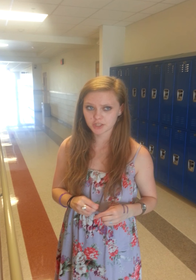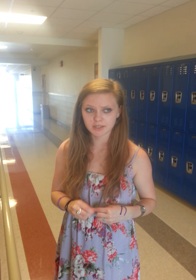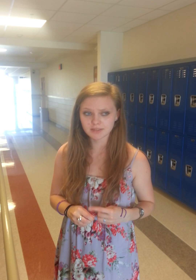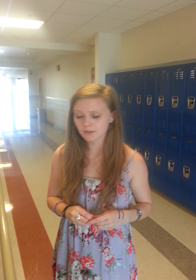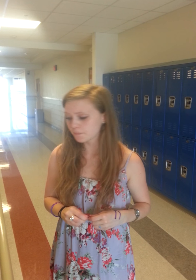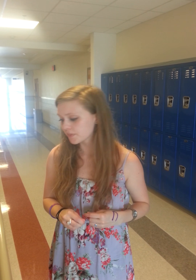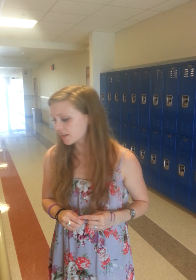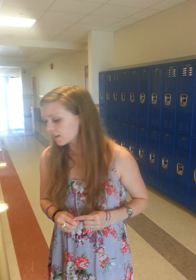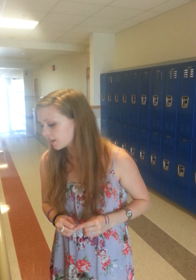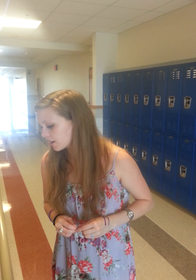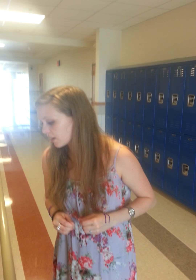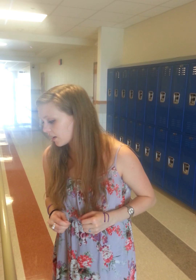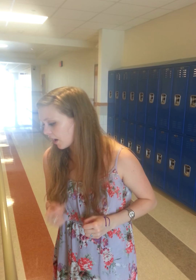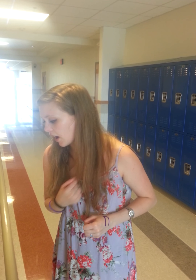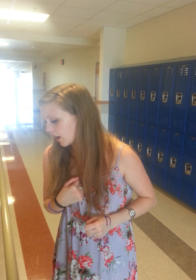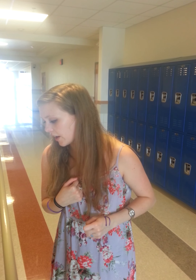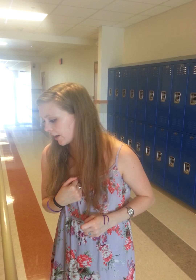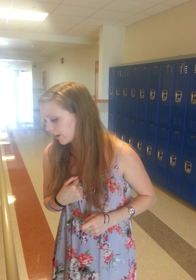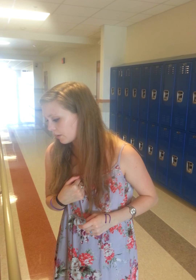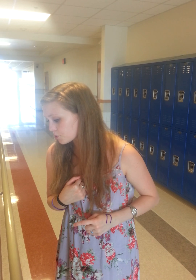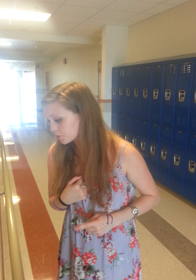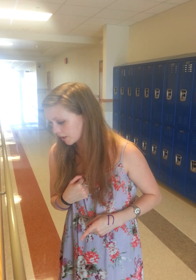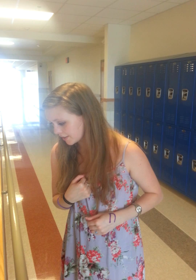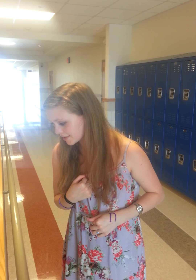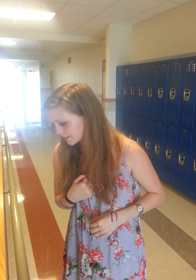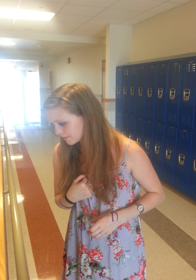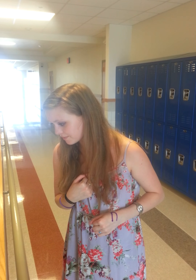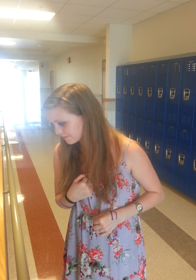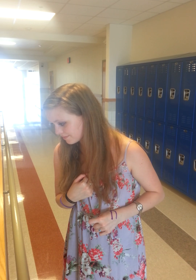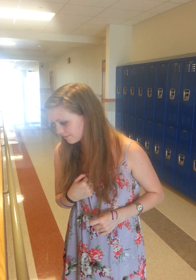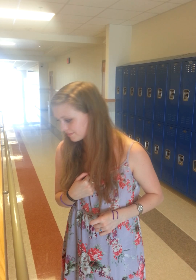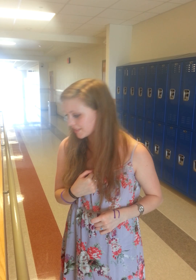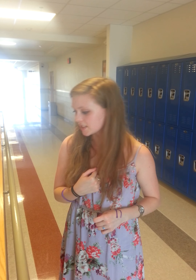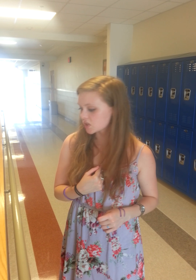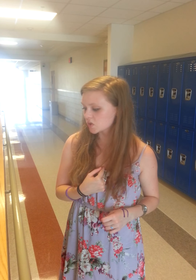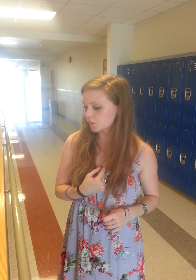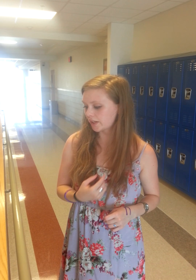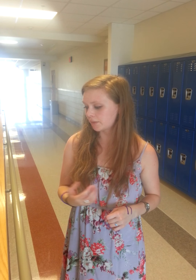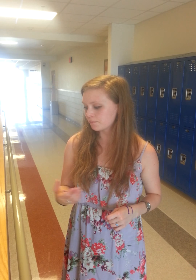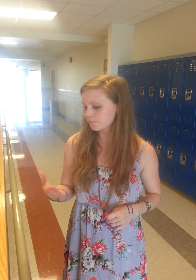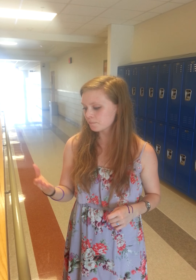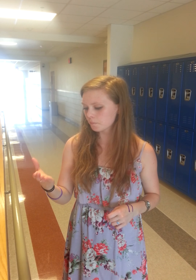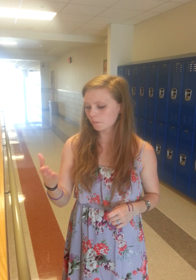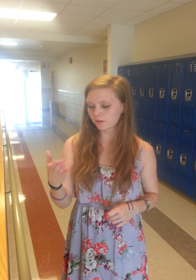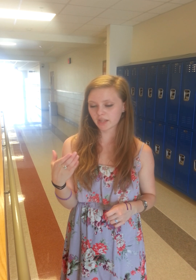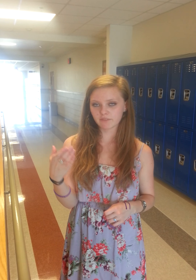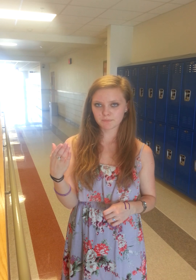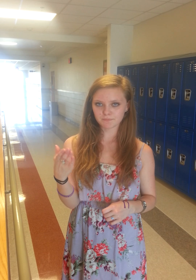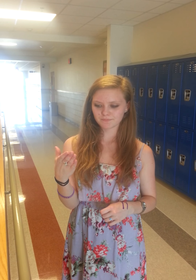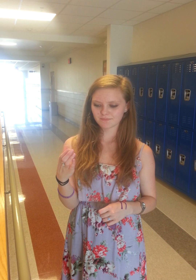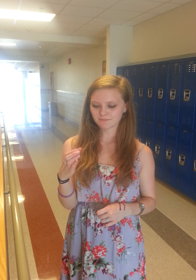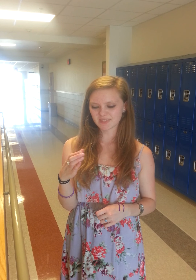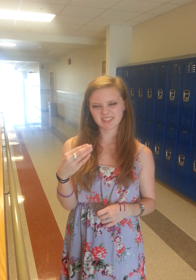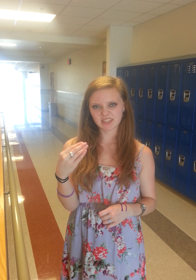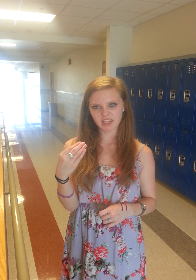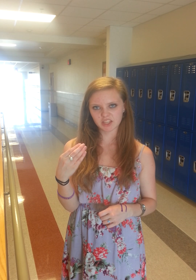apologize. I am tricked. Scream. You're going to have the C hand